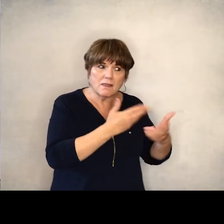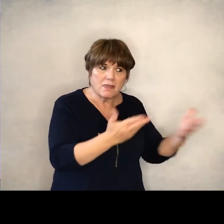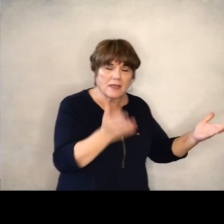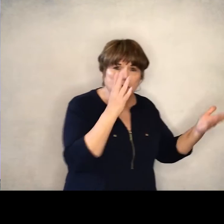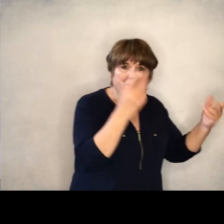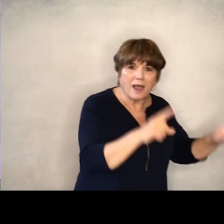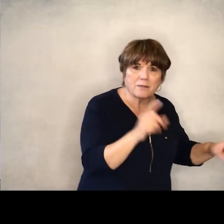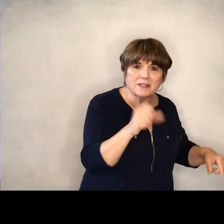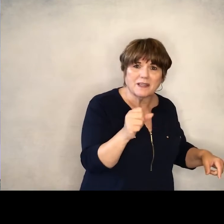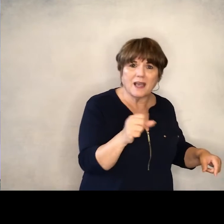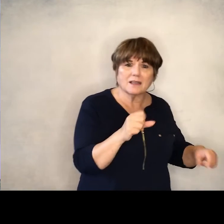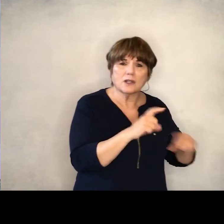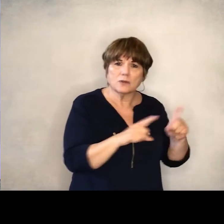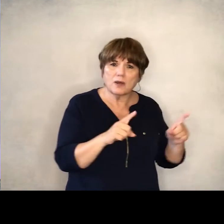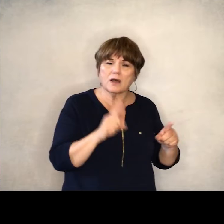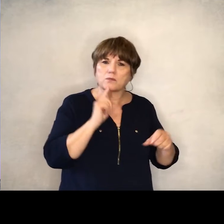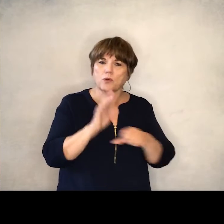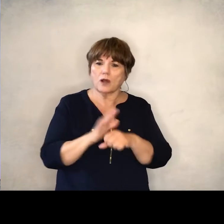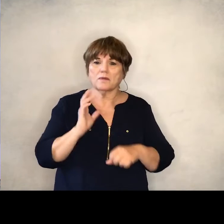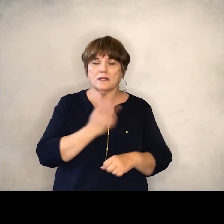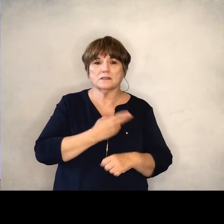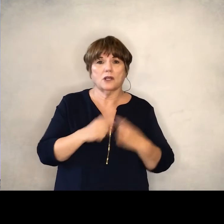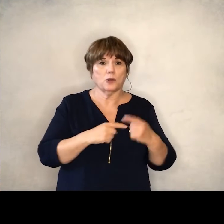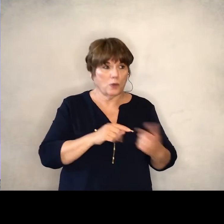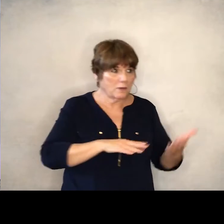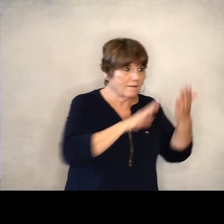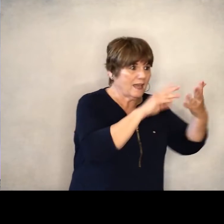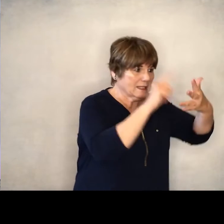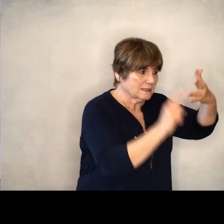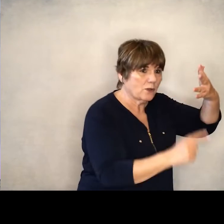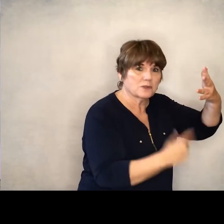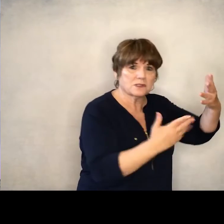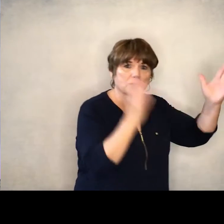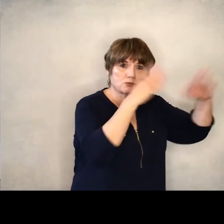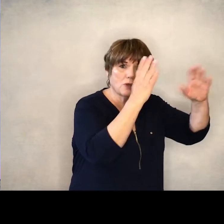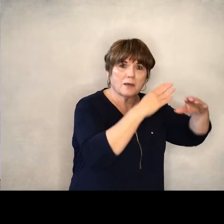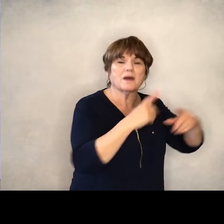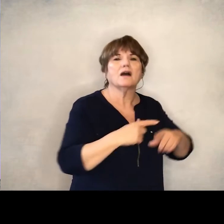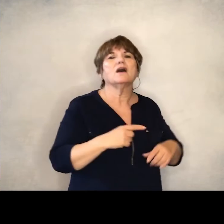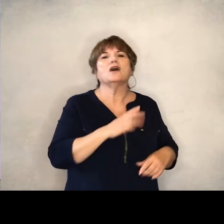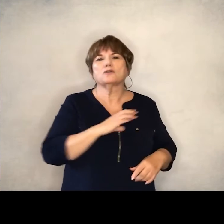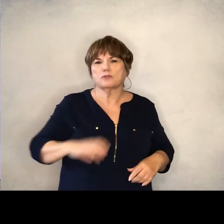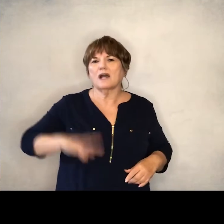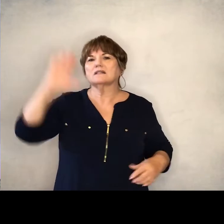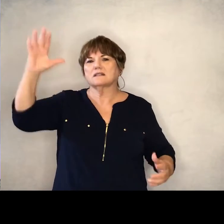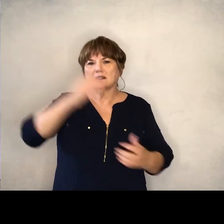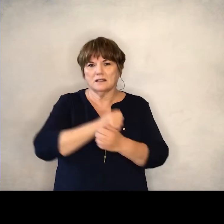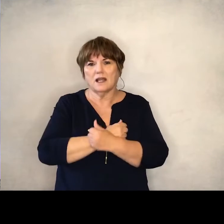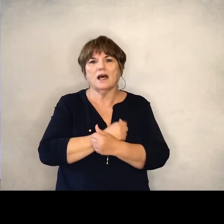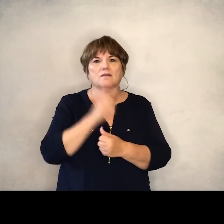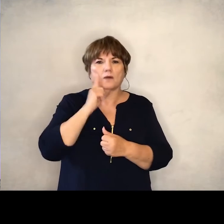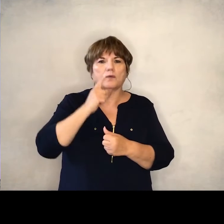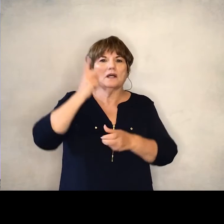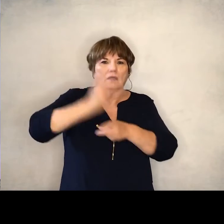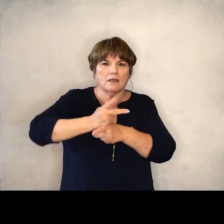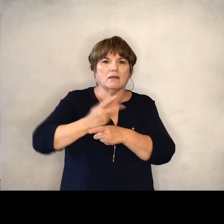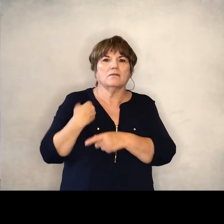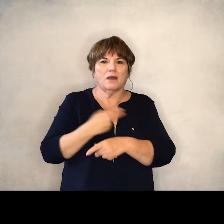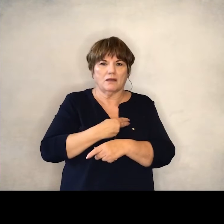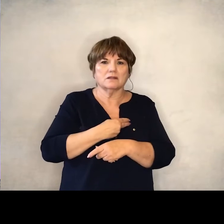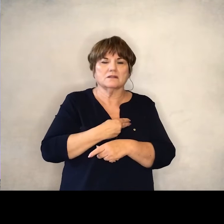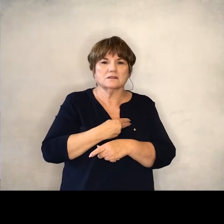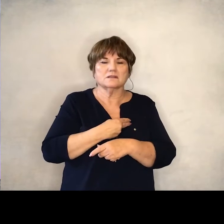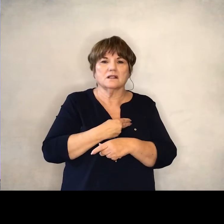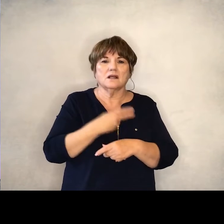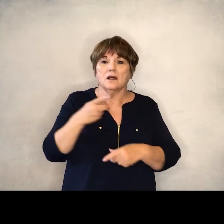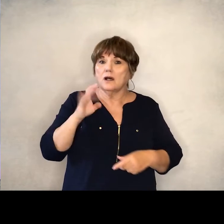simply assures us that when we face these troubles, Christ's love will still hold on to us. Paul does not say